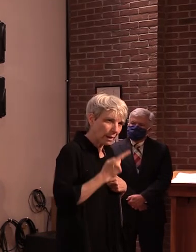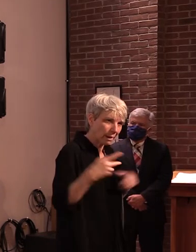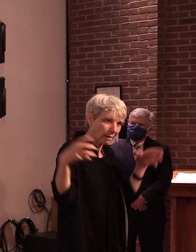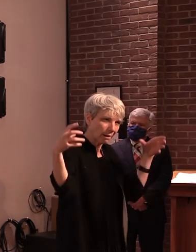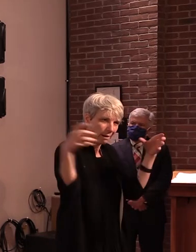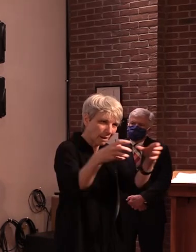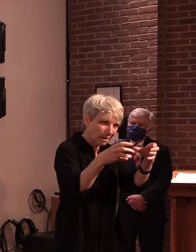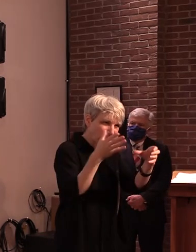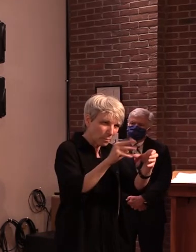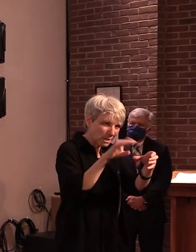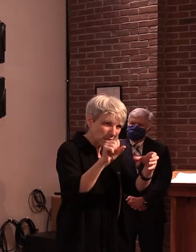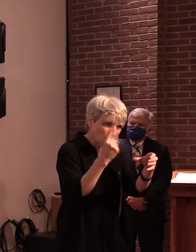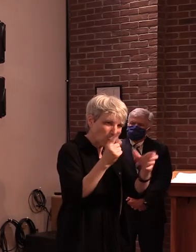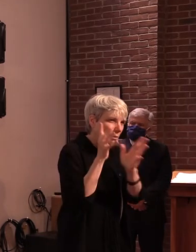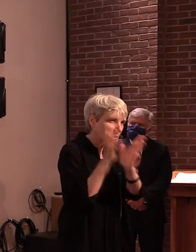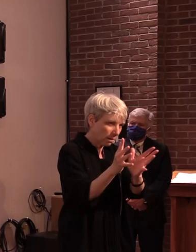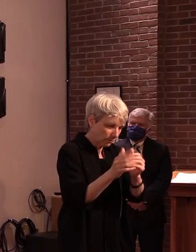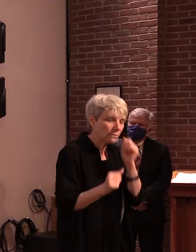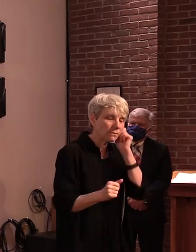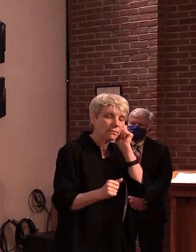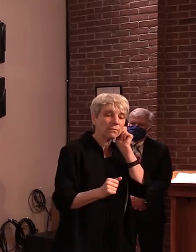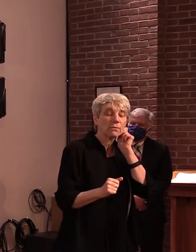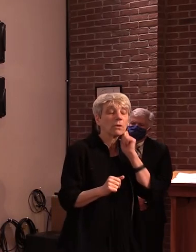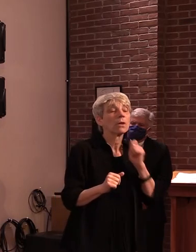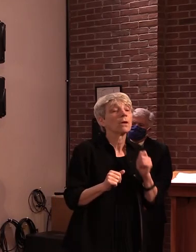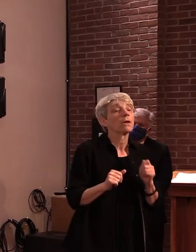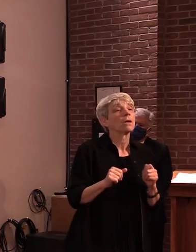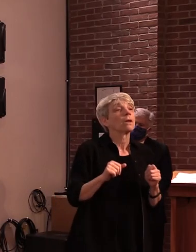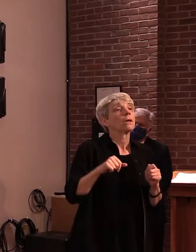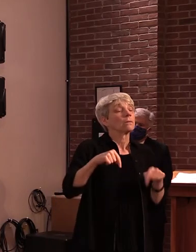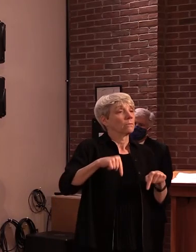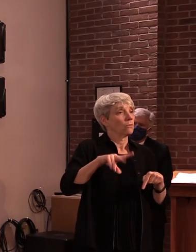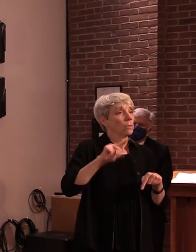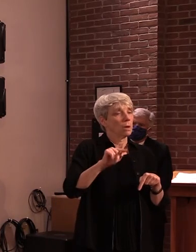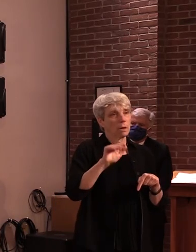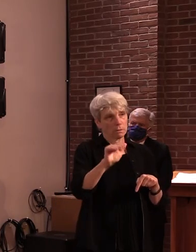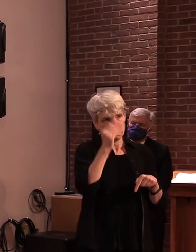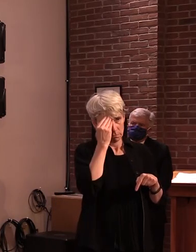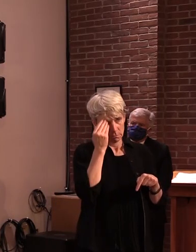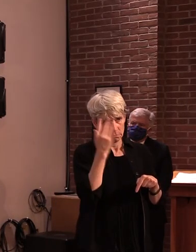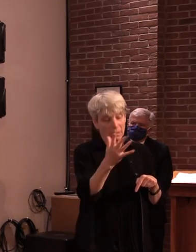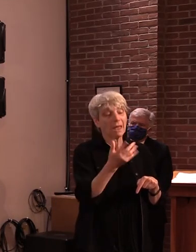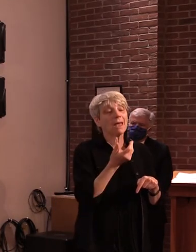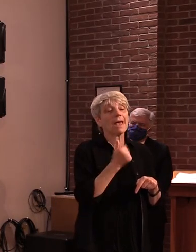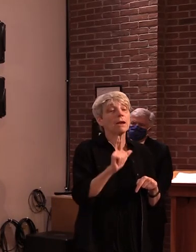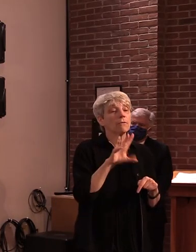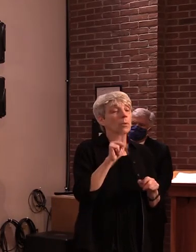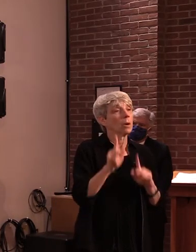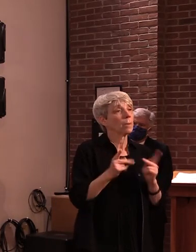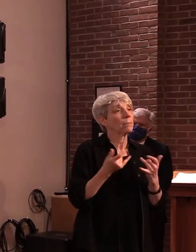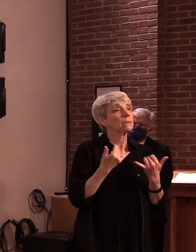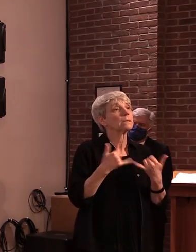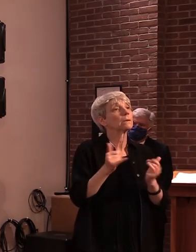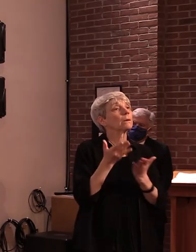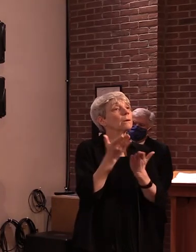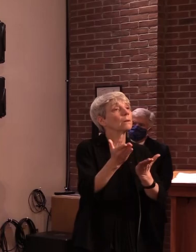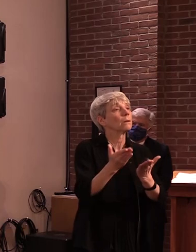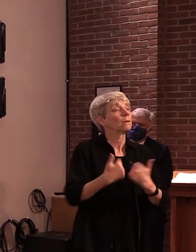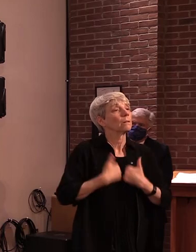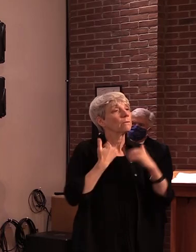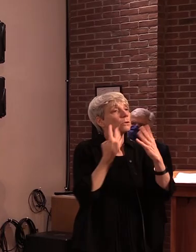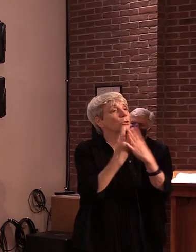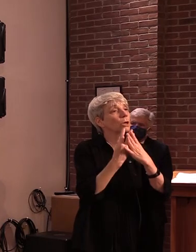department has instructed officials at Tallahatchie County Correctional to test those Vermonters who are still incarcerated in the